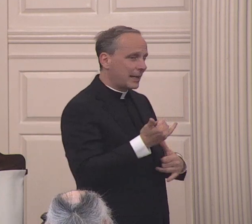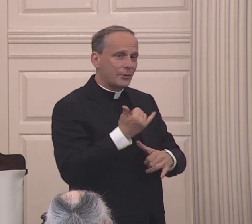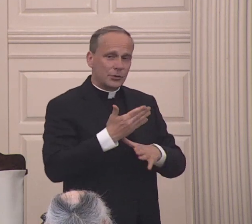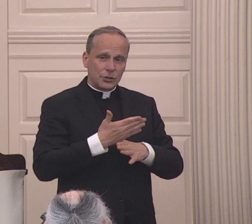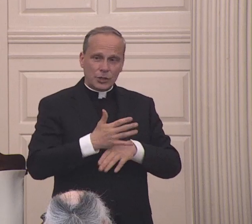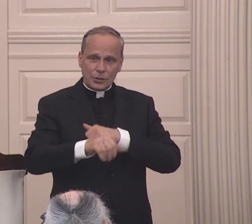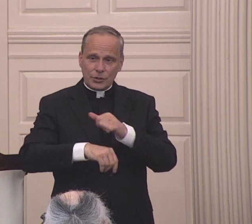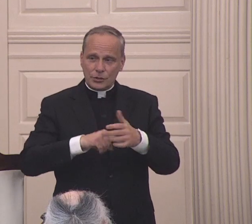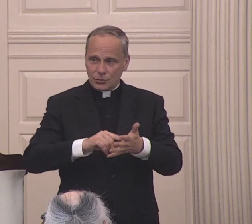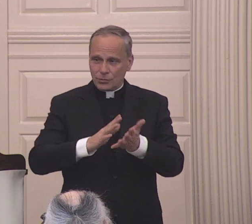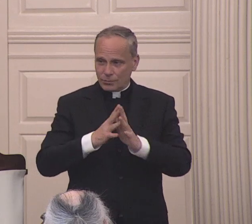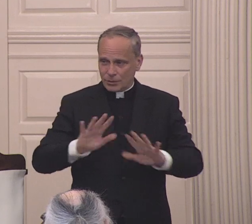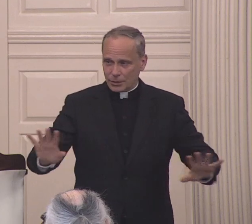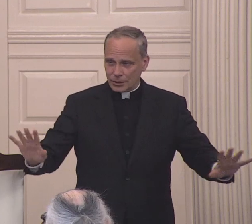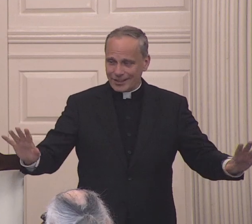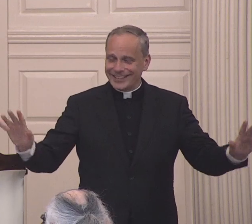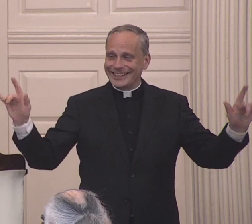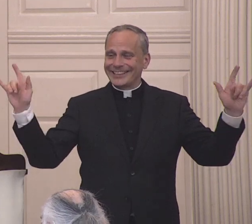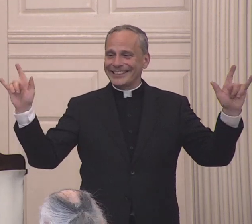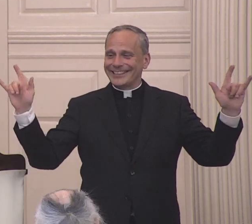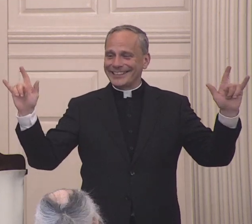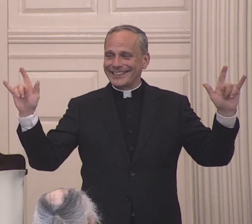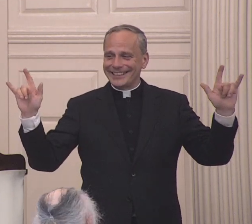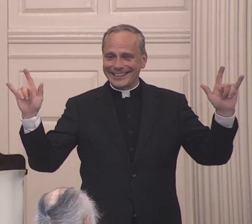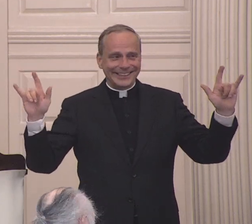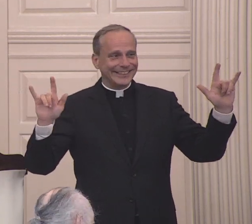Let us offer each other the sign of peace.